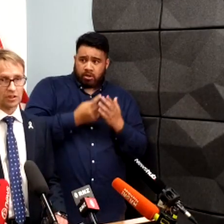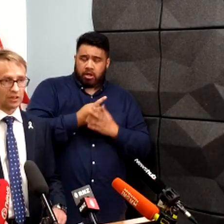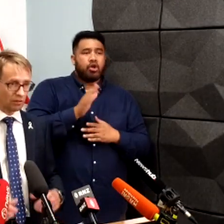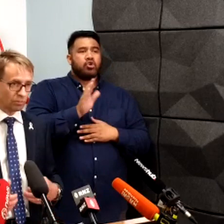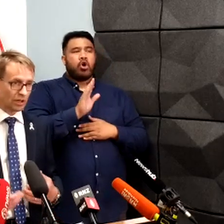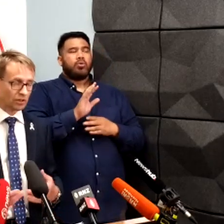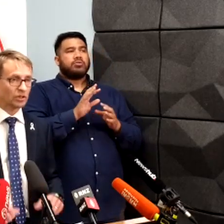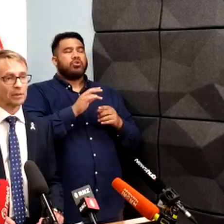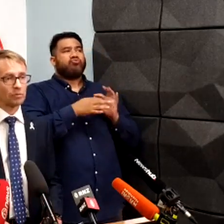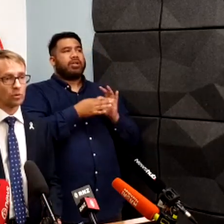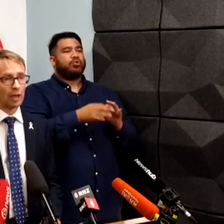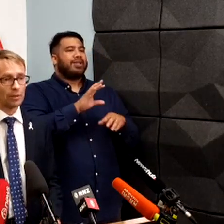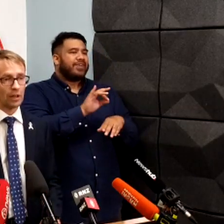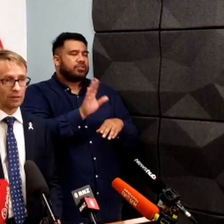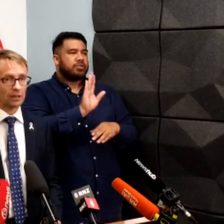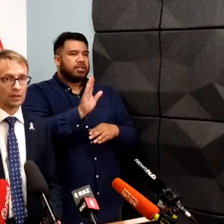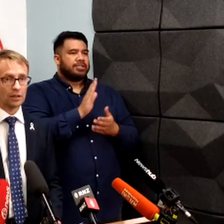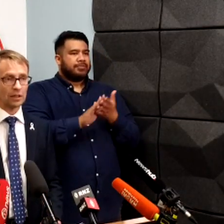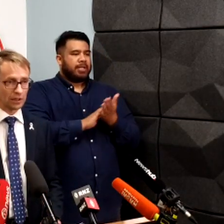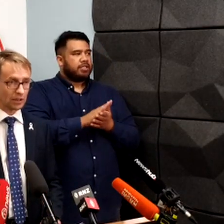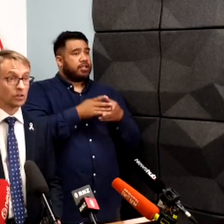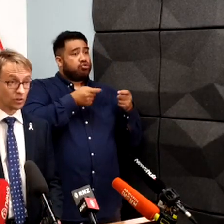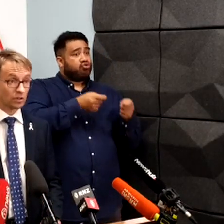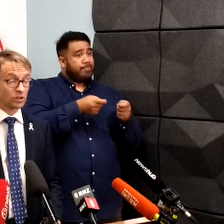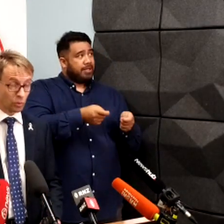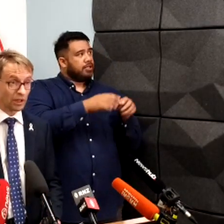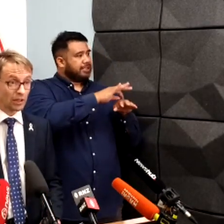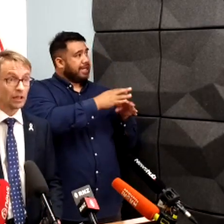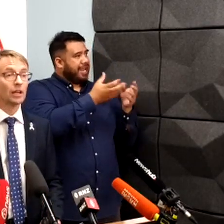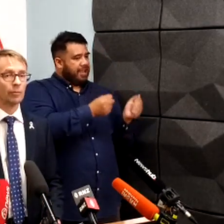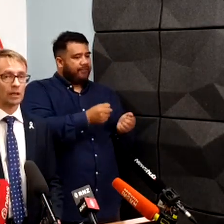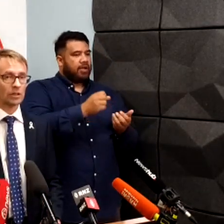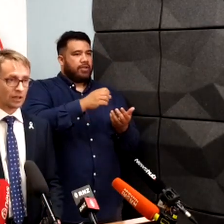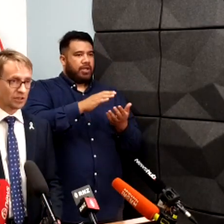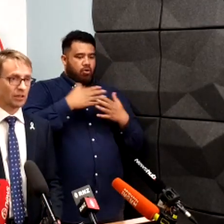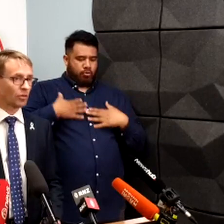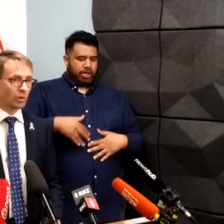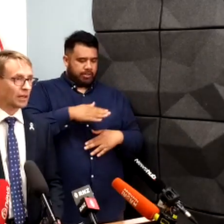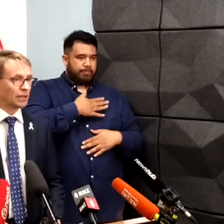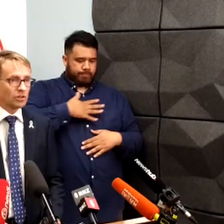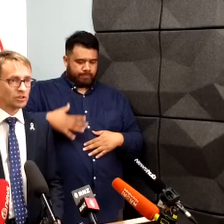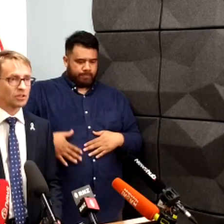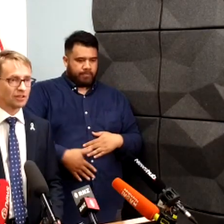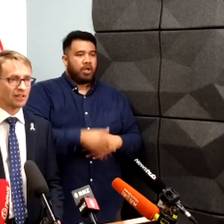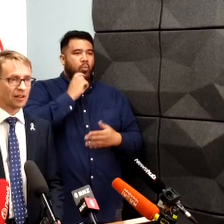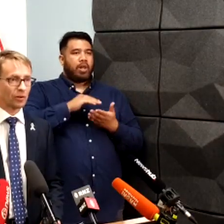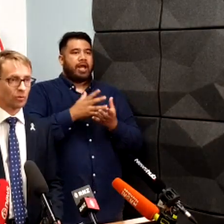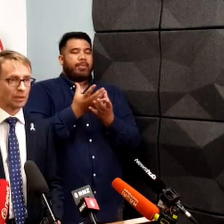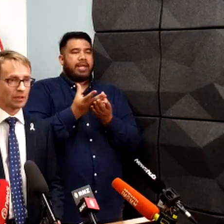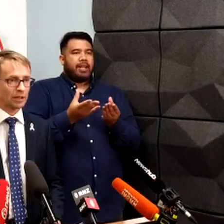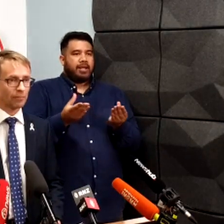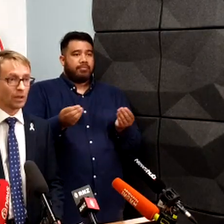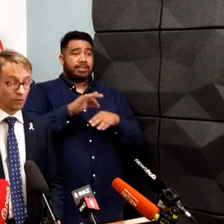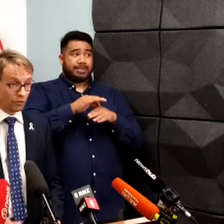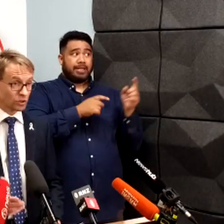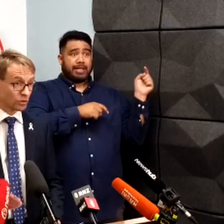It's just the treatment that will happen, and then the healing can support healing. But it's on the way, and it will